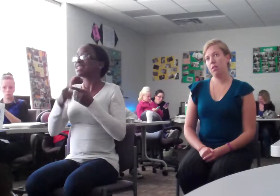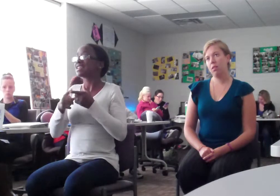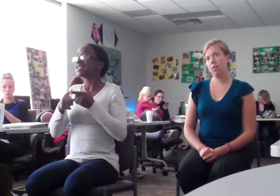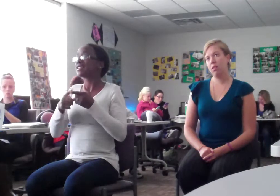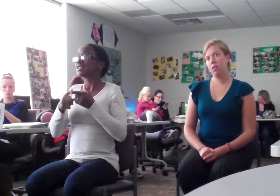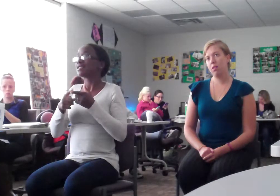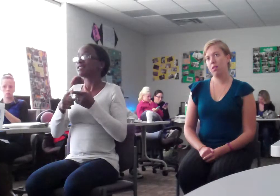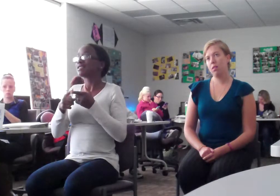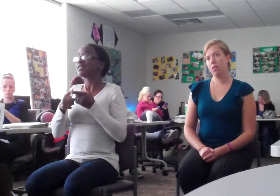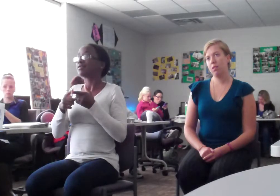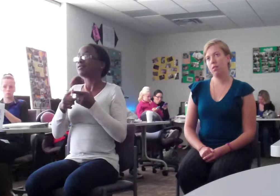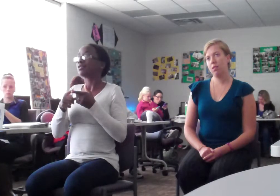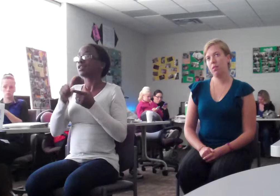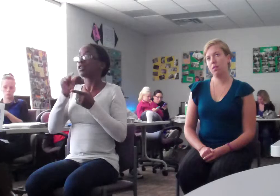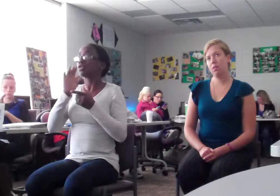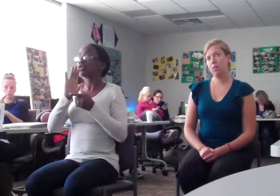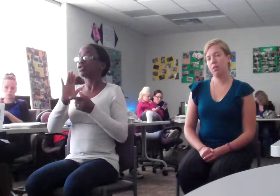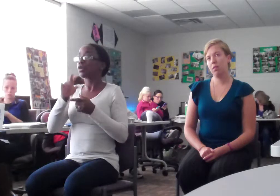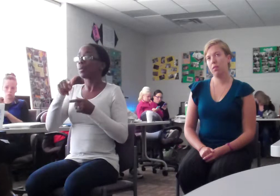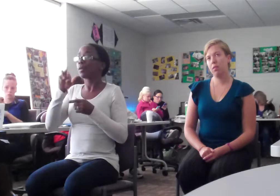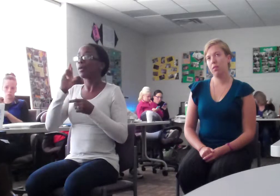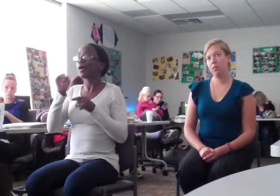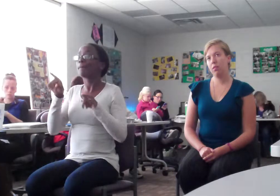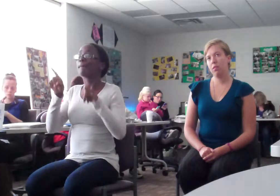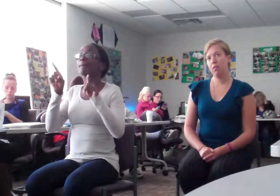would be at New York Prime plus 1.5.